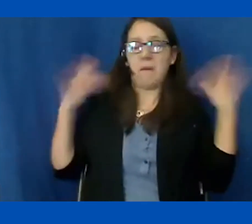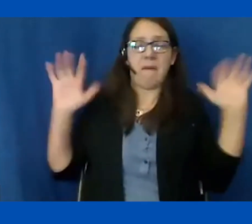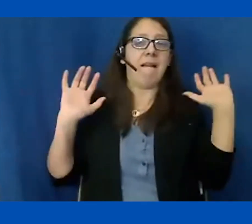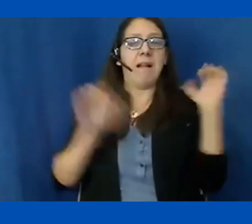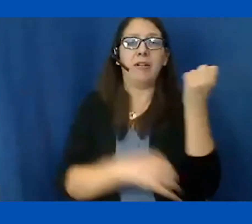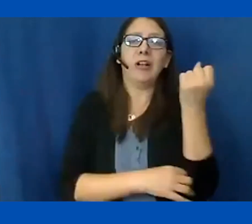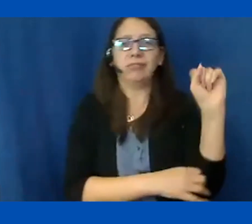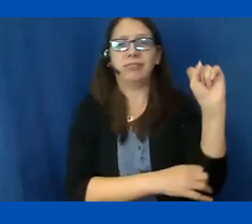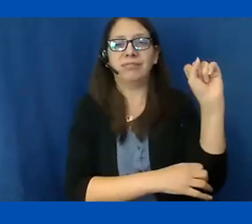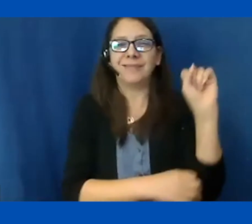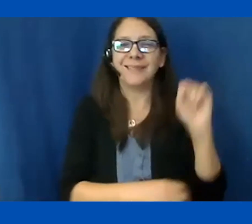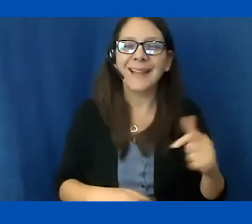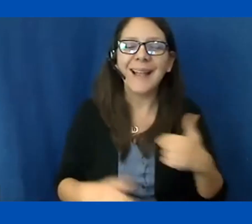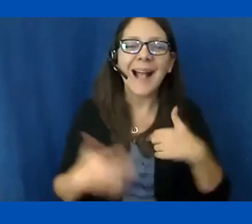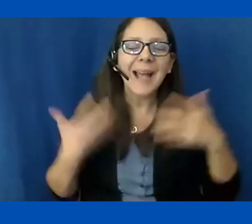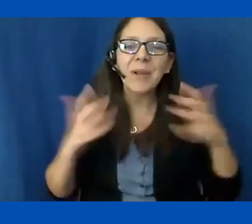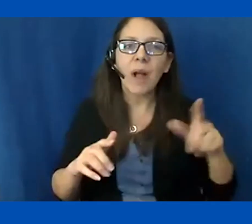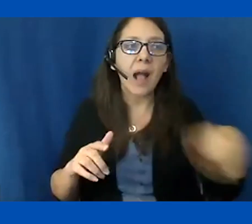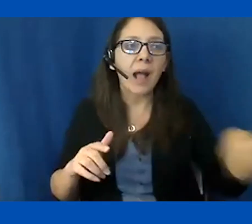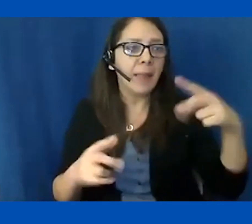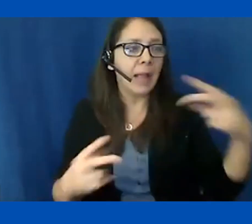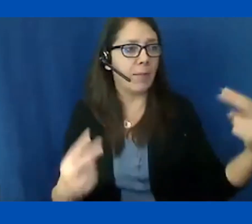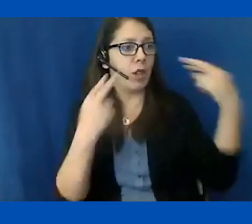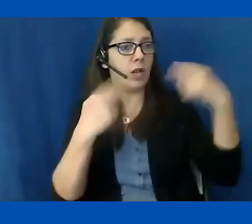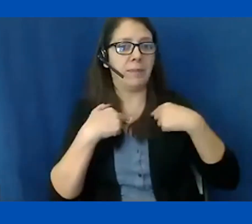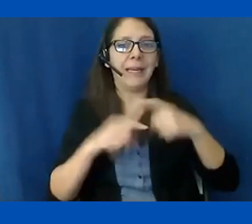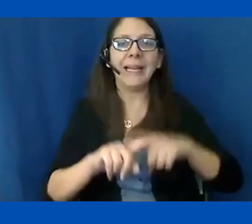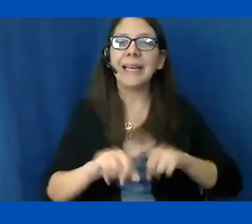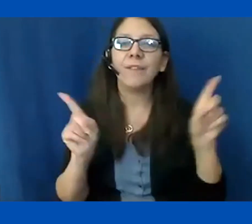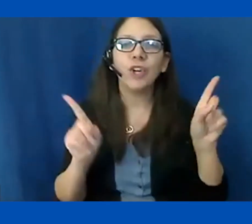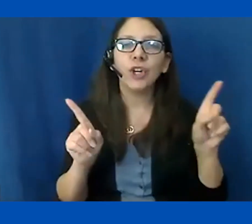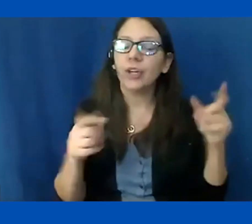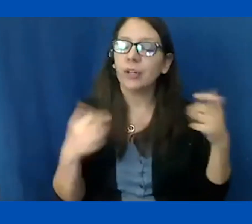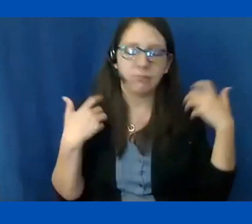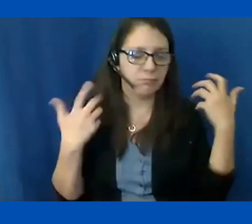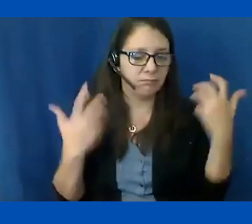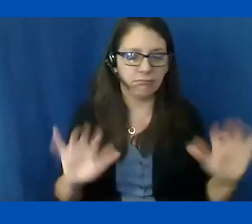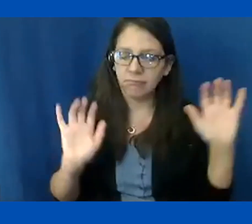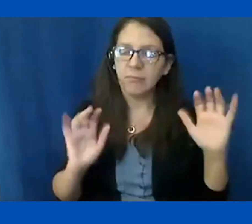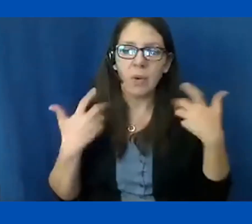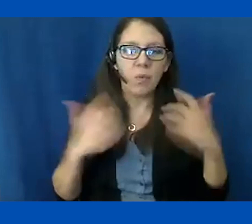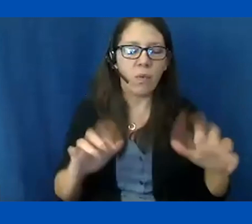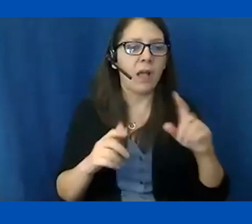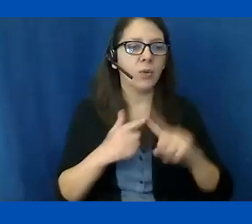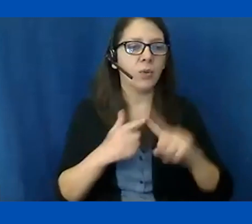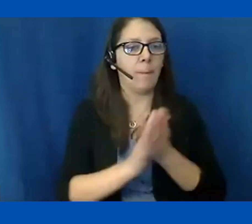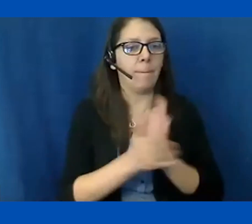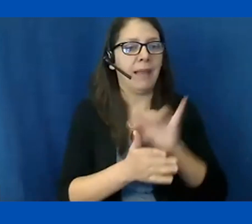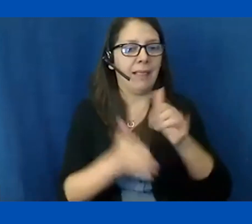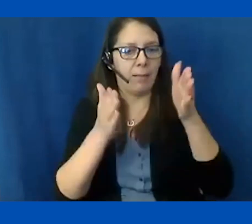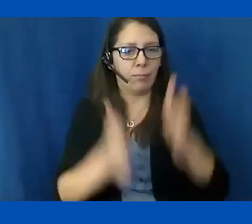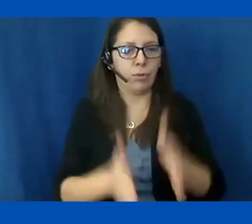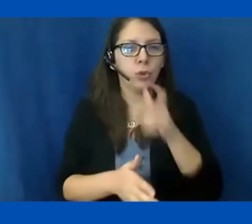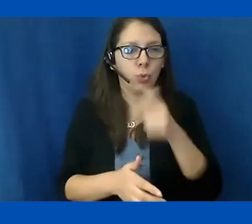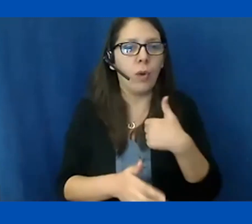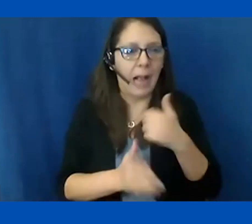because I didn't want to look different, right? I didn't want to be who I was or becoming or what have you. I had no interest in